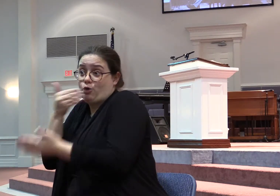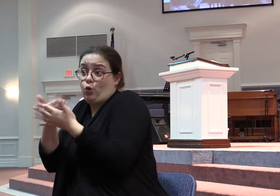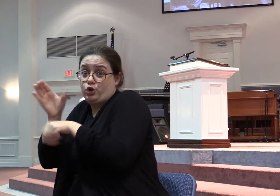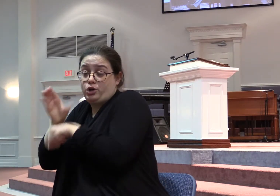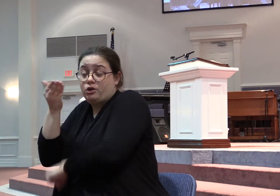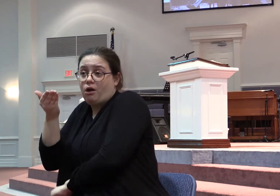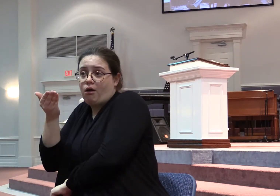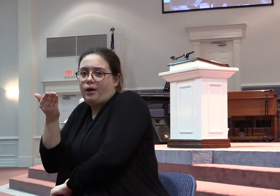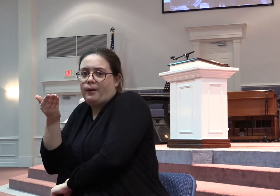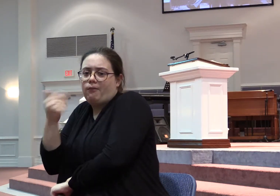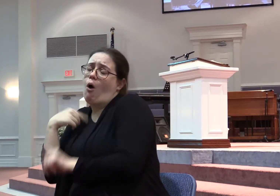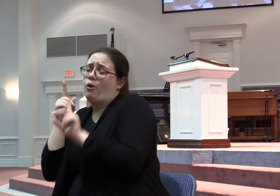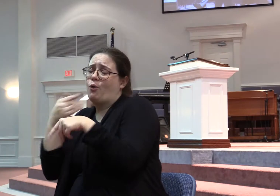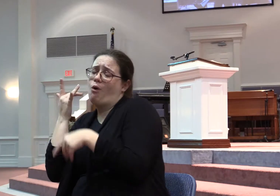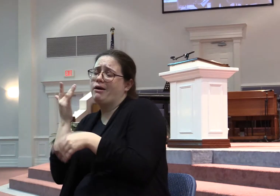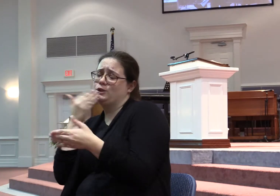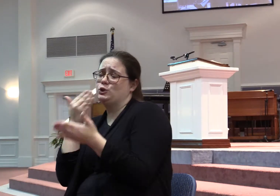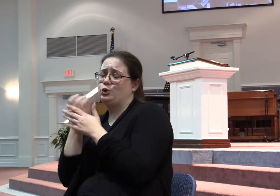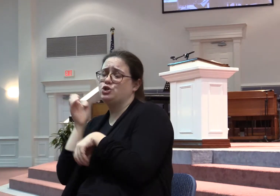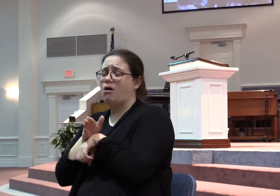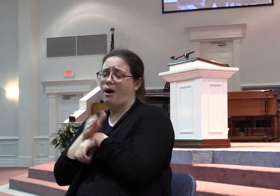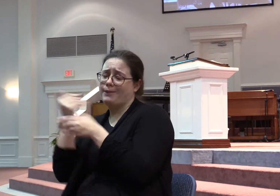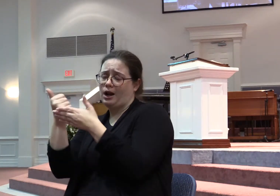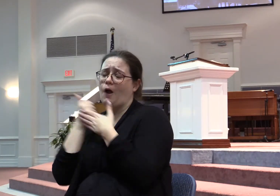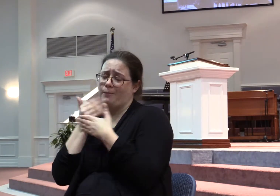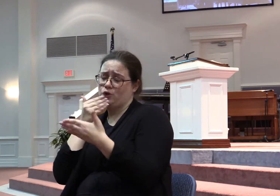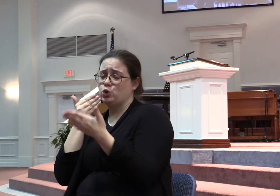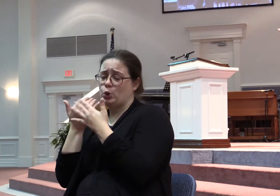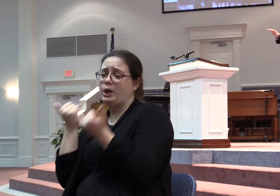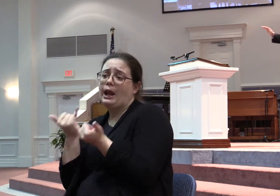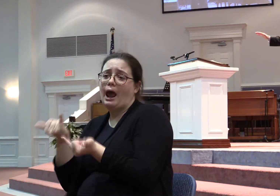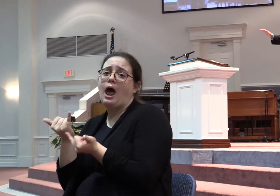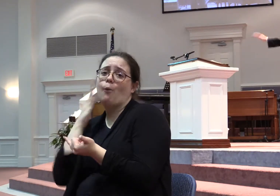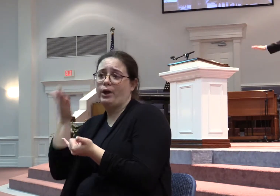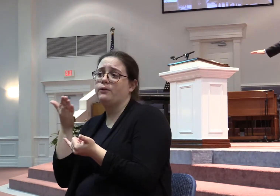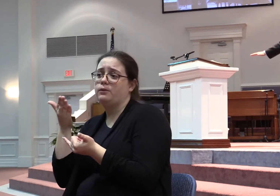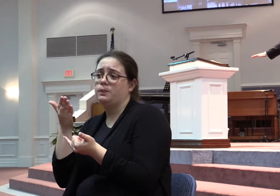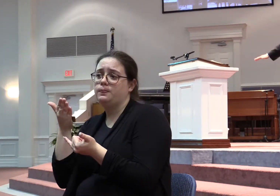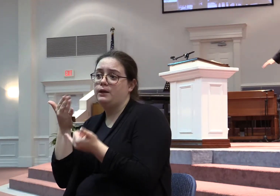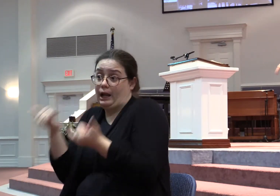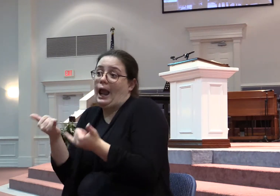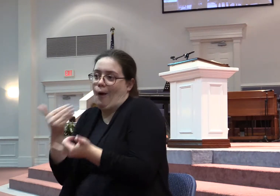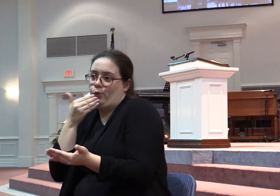But I'll just go because it's gonna help me and it's gonna be good now and it's well watered now.